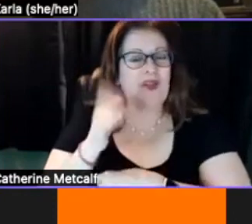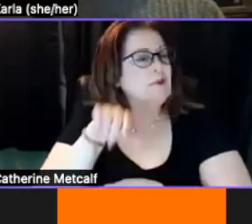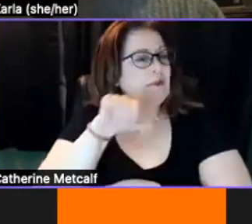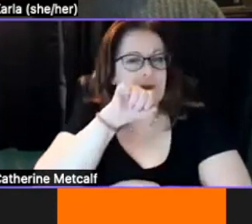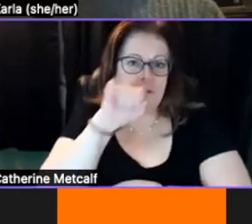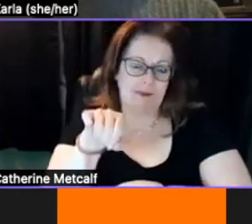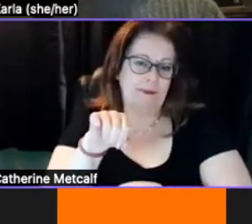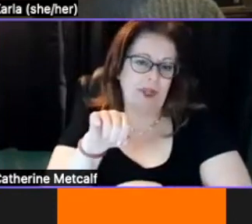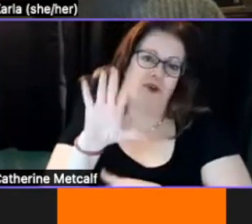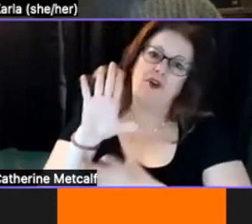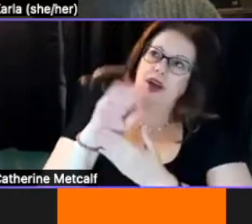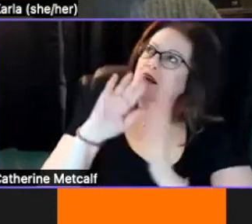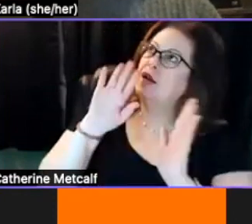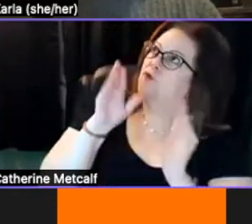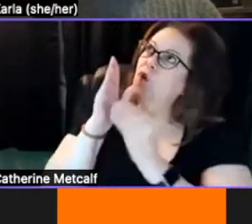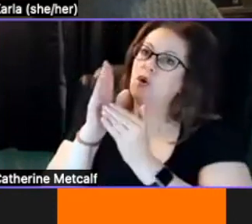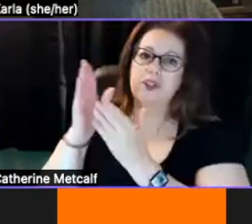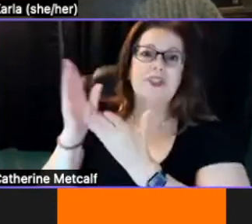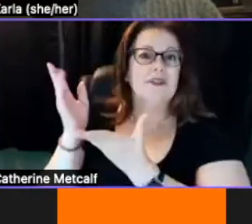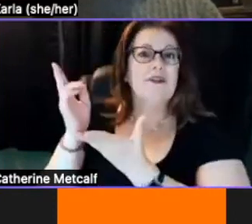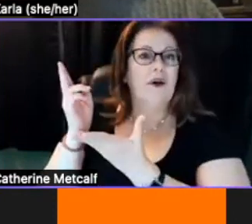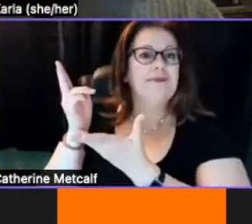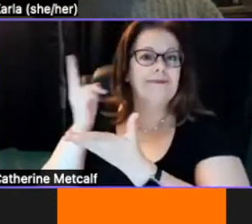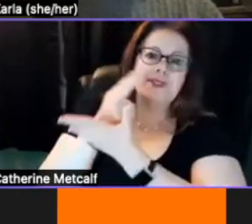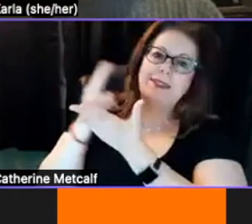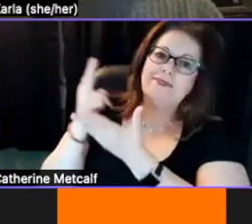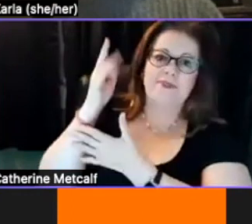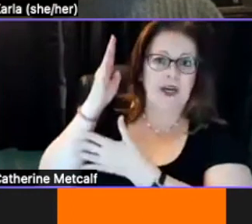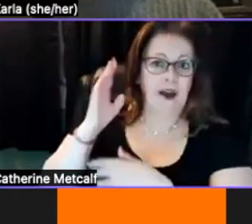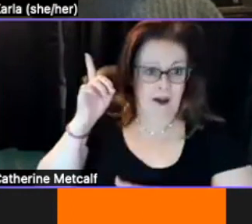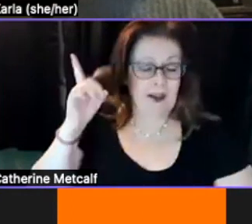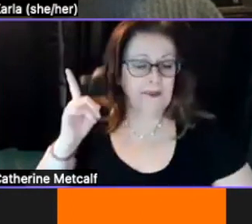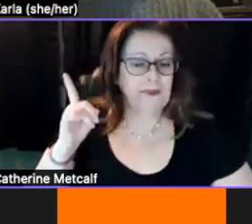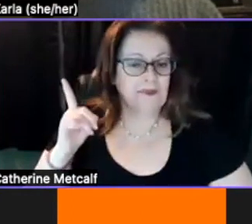and legacy of family heritage. It goes like this.